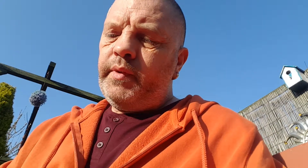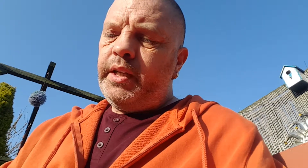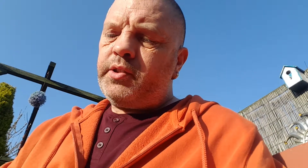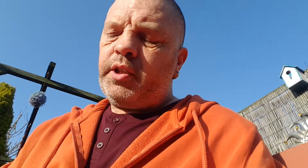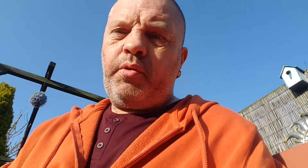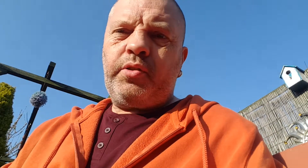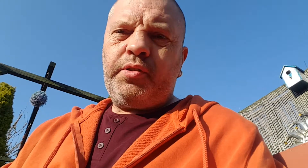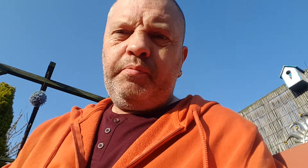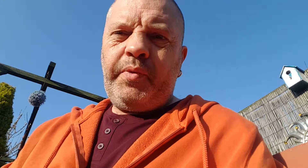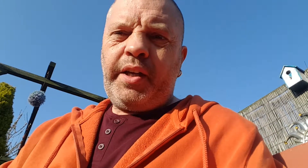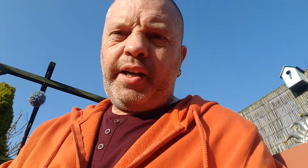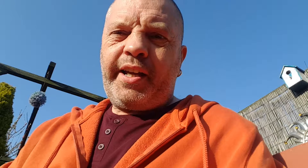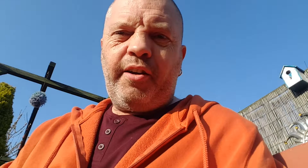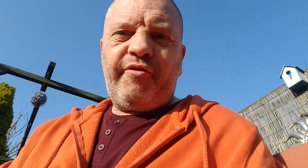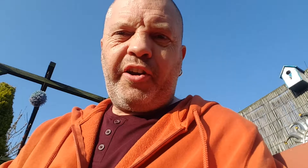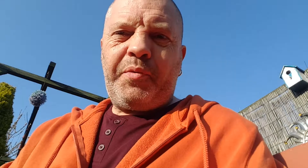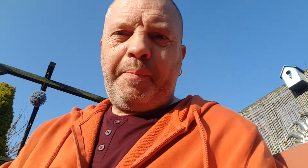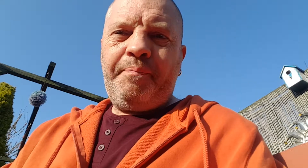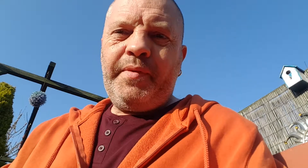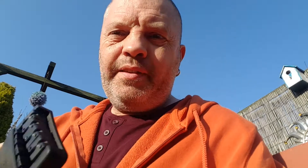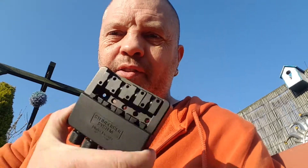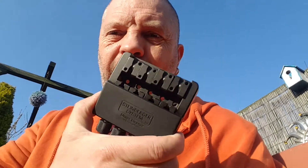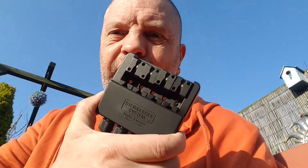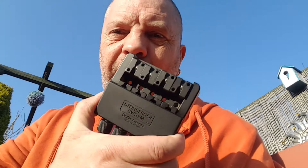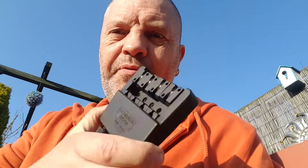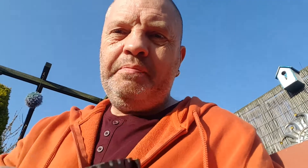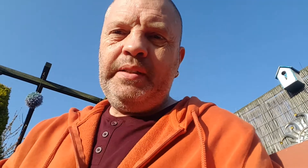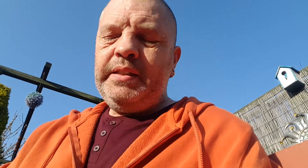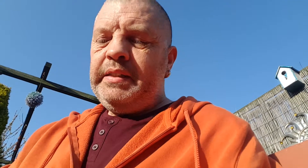It's so awesome that I can't find one on its own.